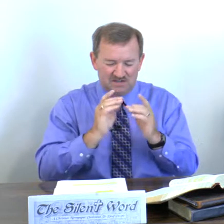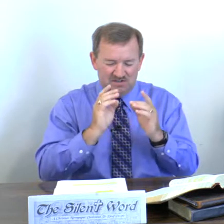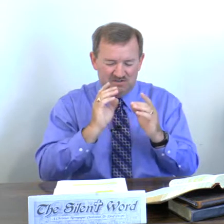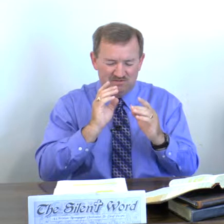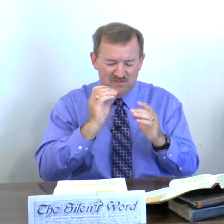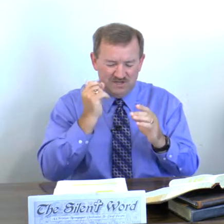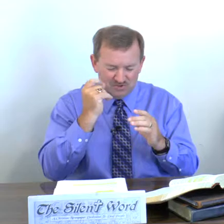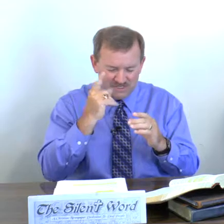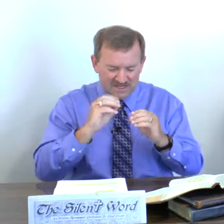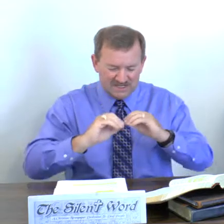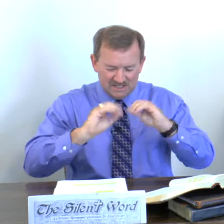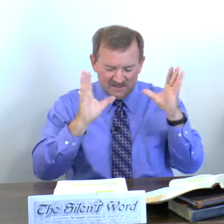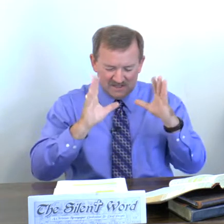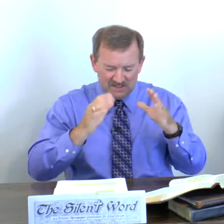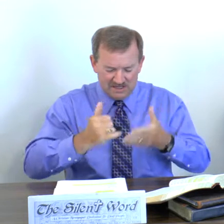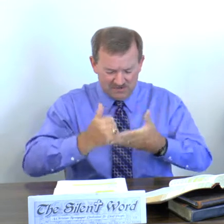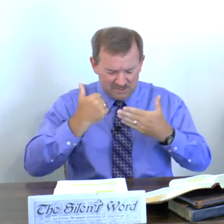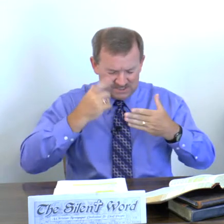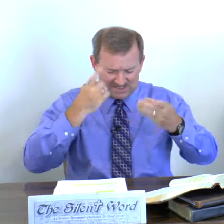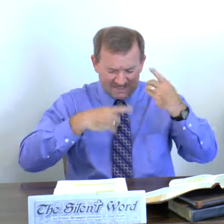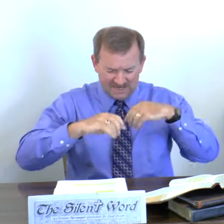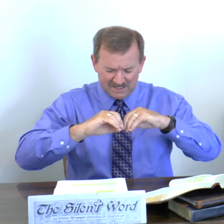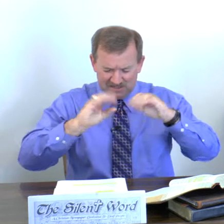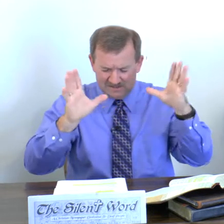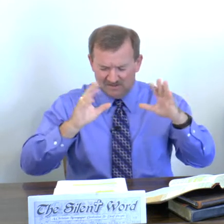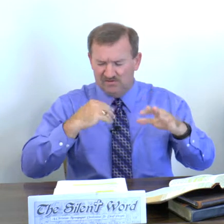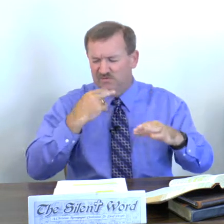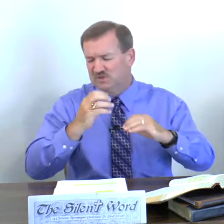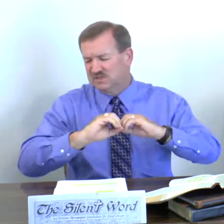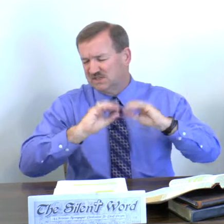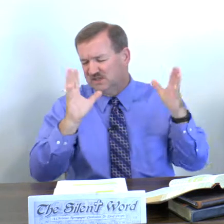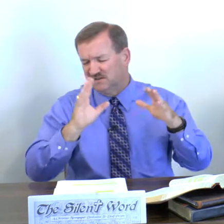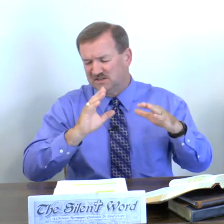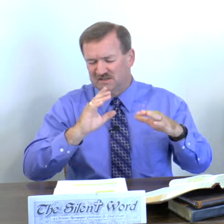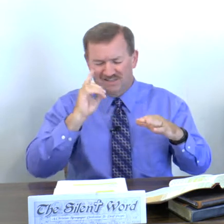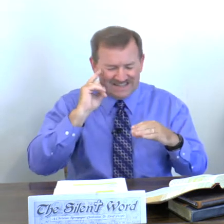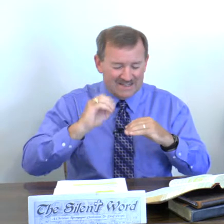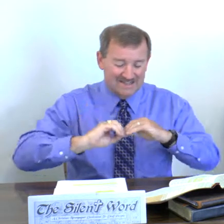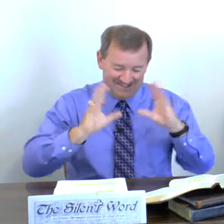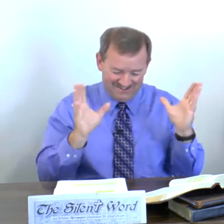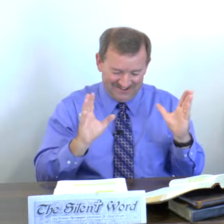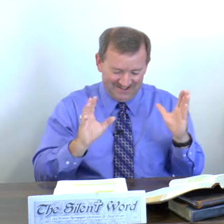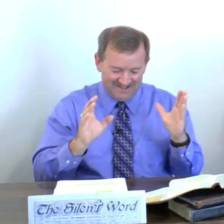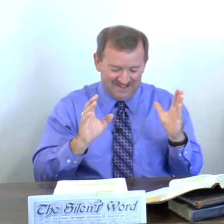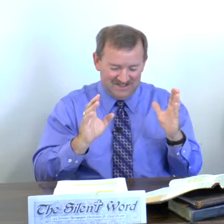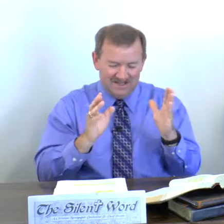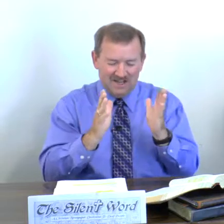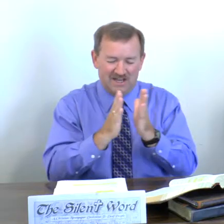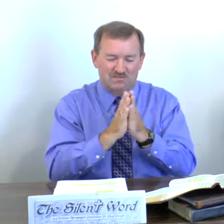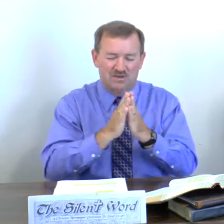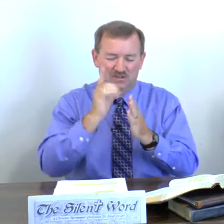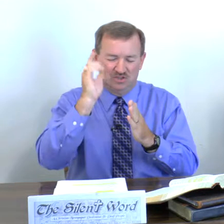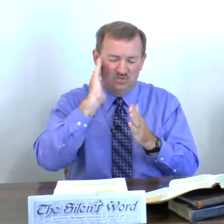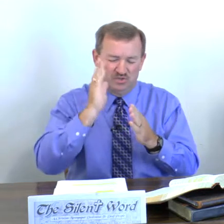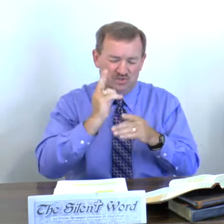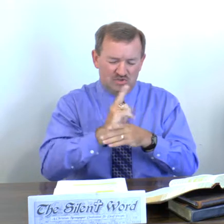to understand clearly. Help me to sign clear, to voice clear, and to think clear. And I pray that you will